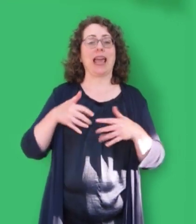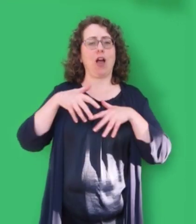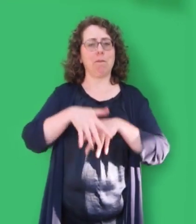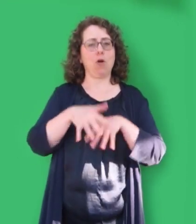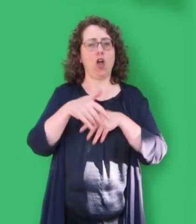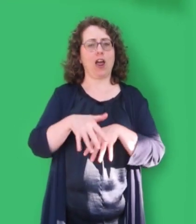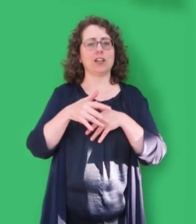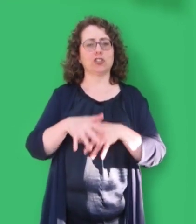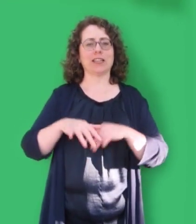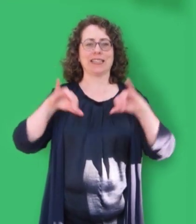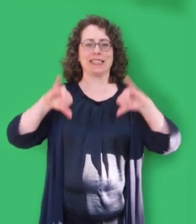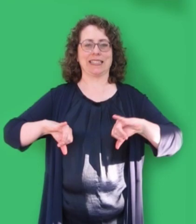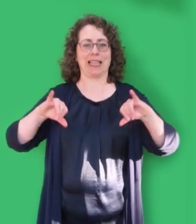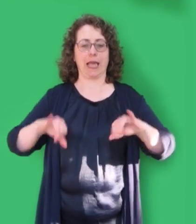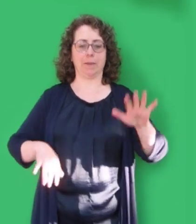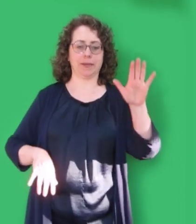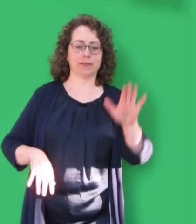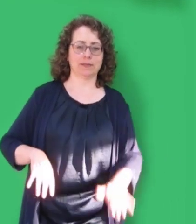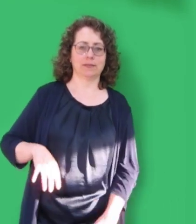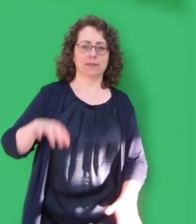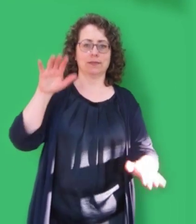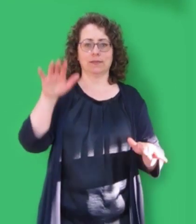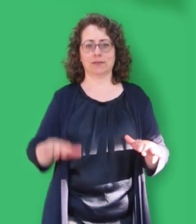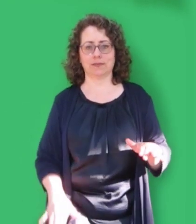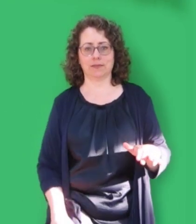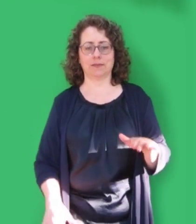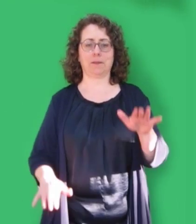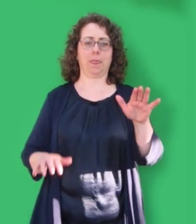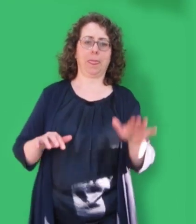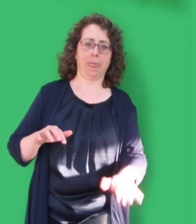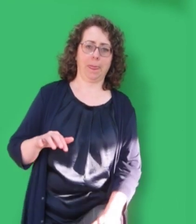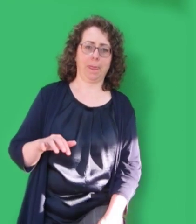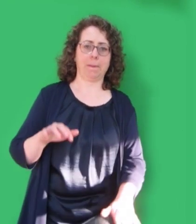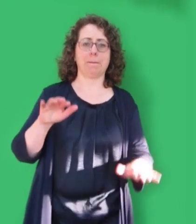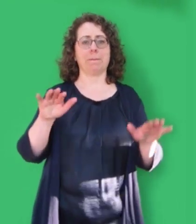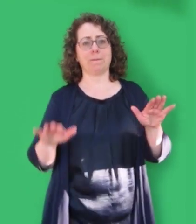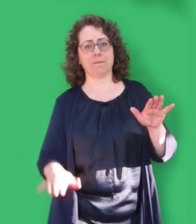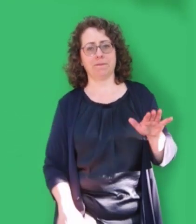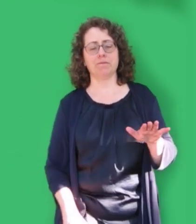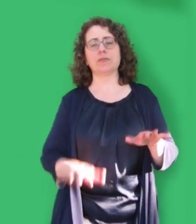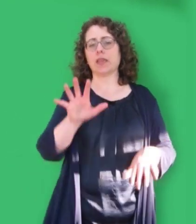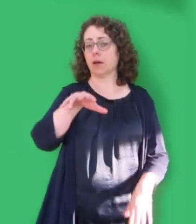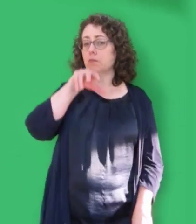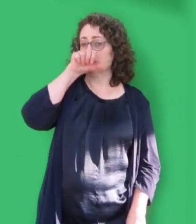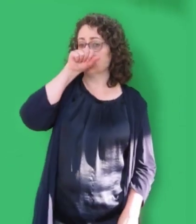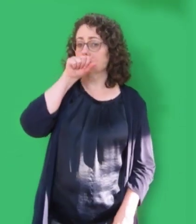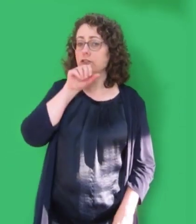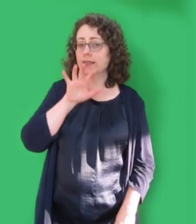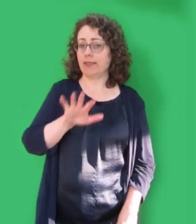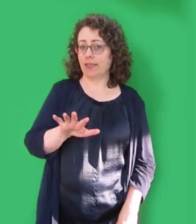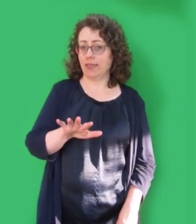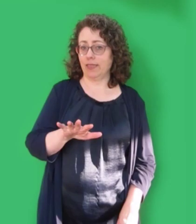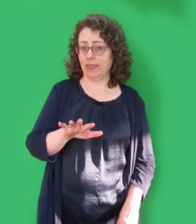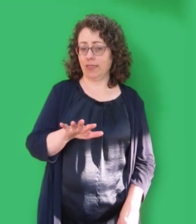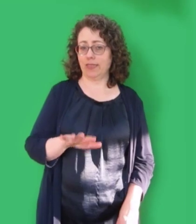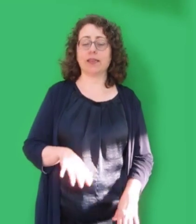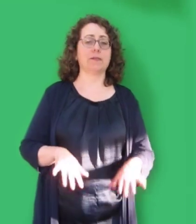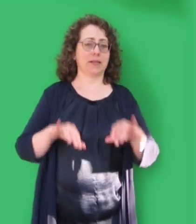Marching in place, same side. So same hand to same knee, still breathing in the nose and out the